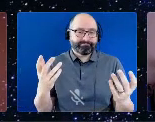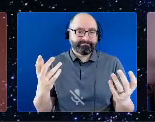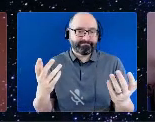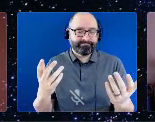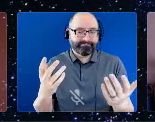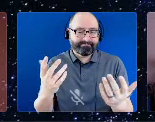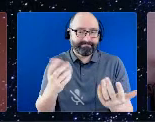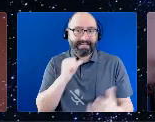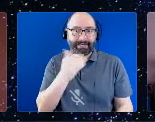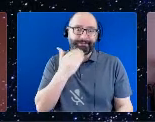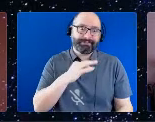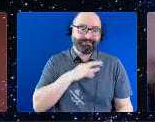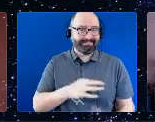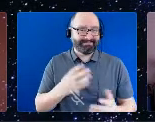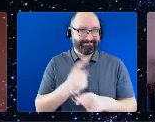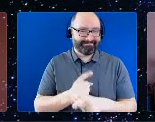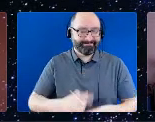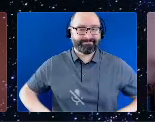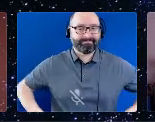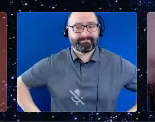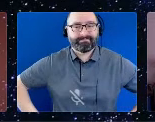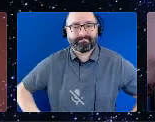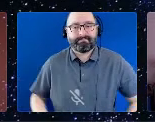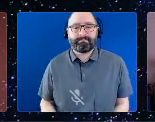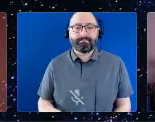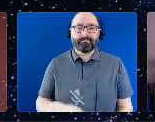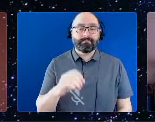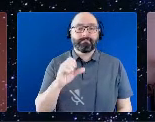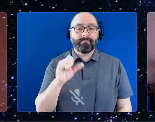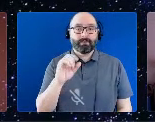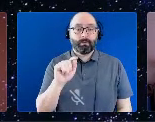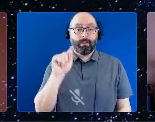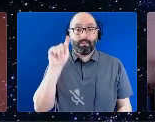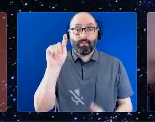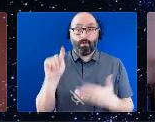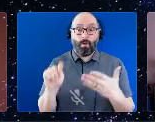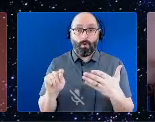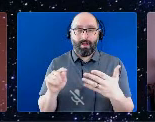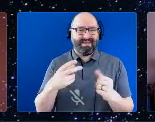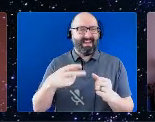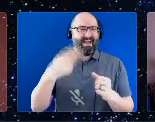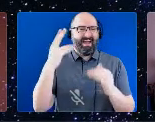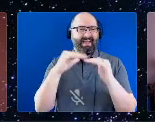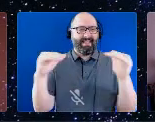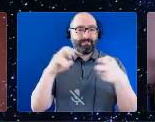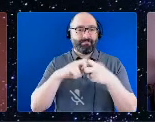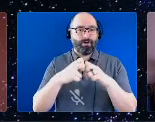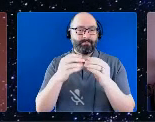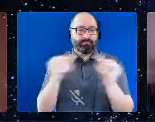To have that be as meaningful. So those are some high-level problem-solving